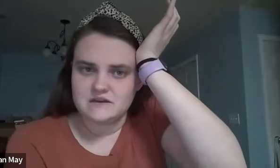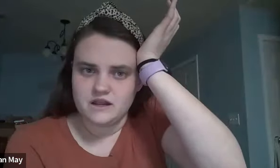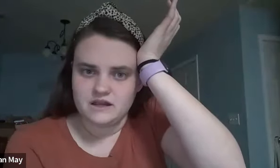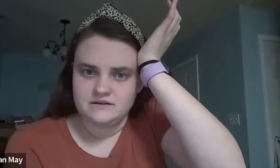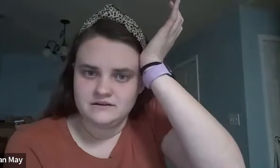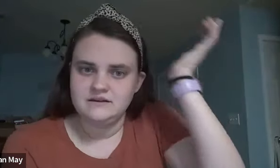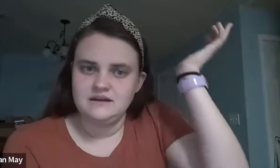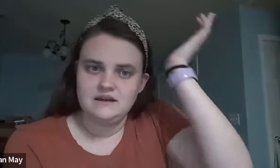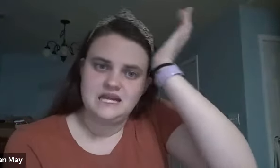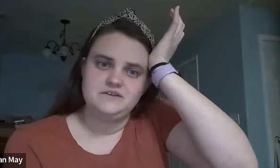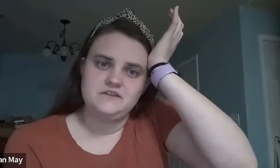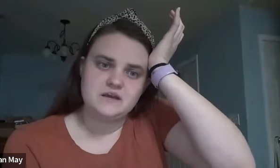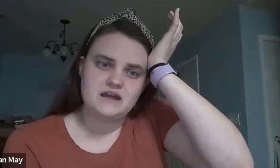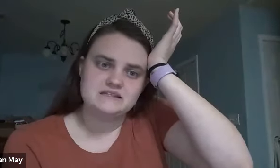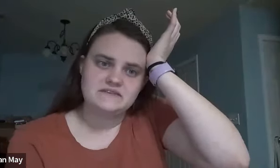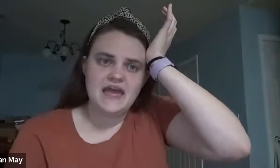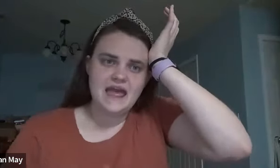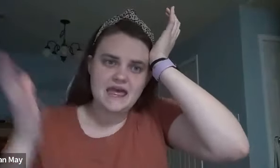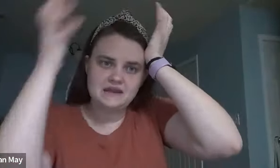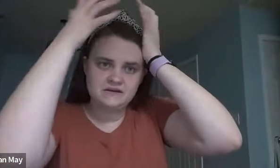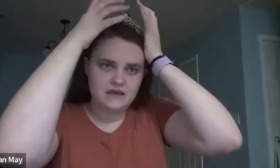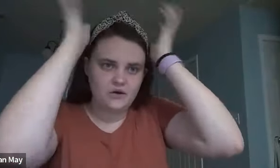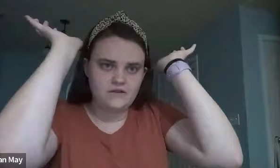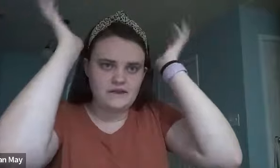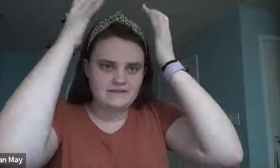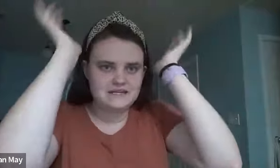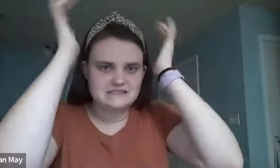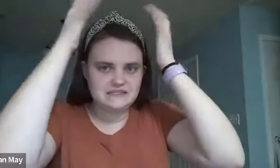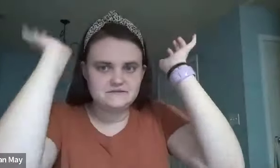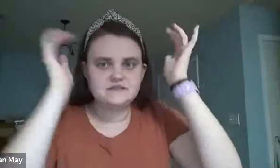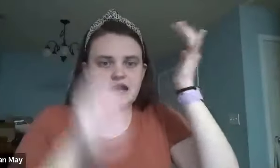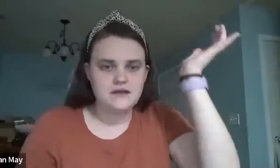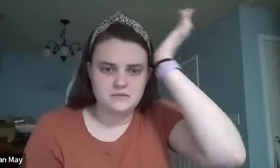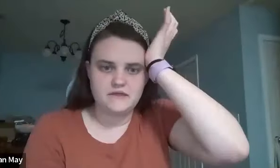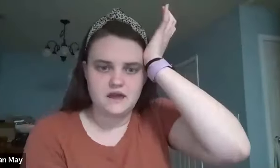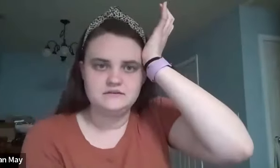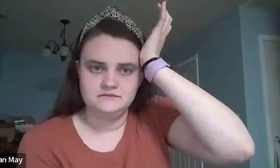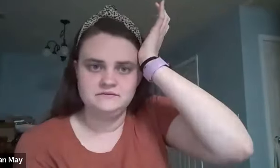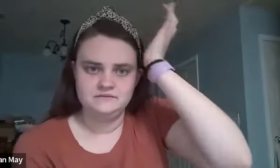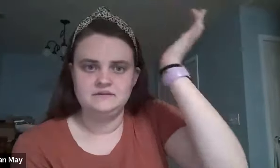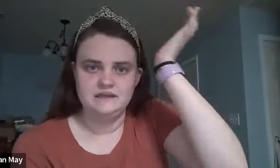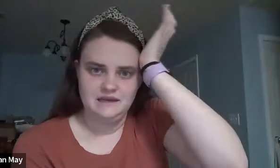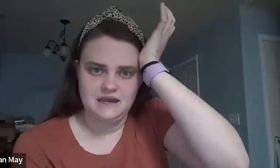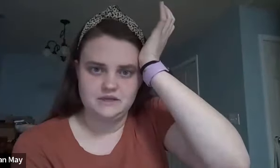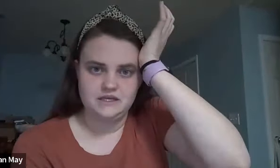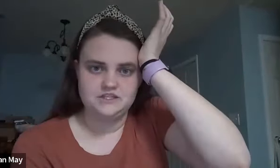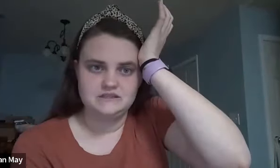your head. And if you think about it, it's like the head and all the like lettuce leaves. Like I think about that. Cabbage and